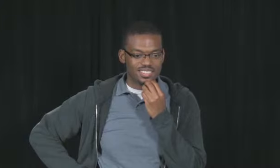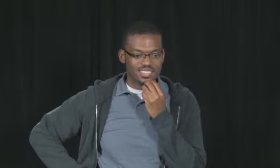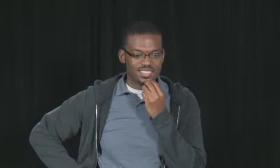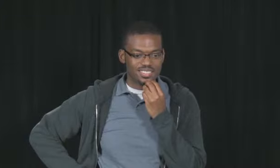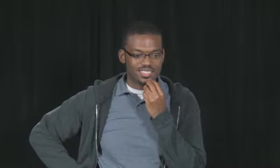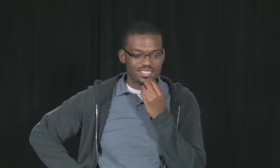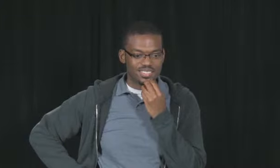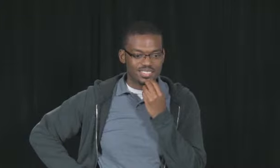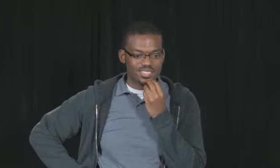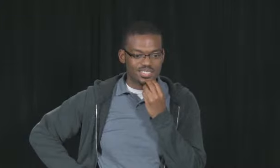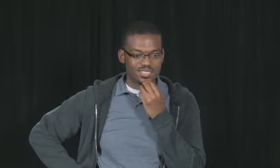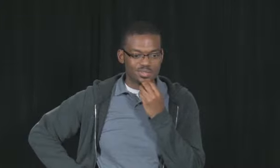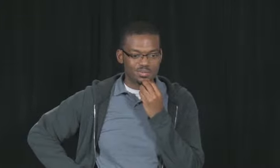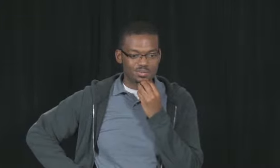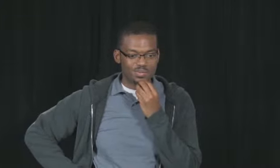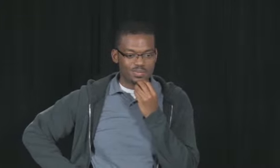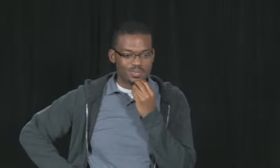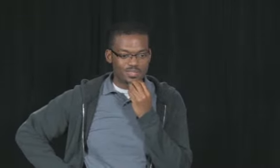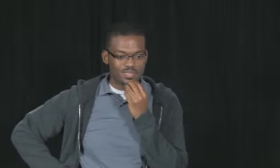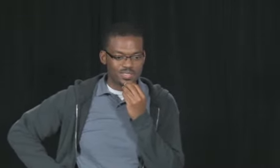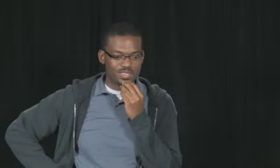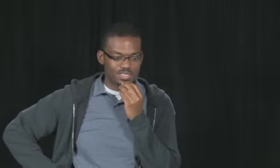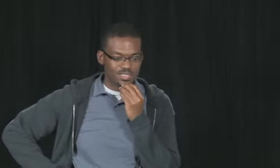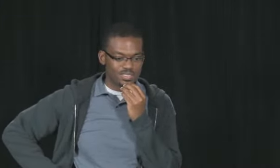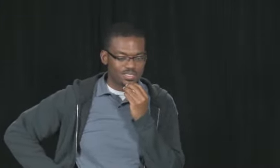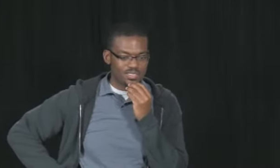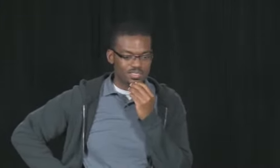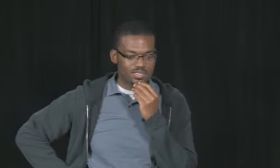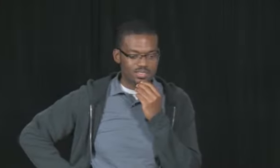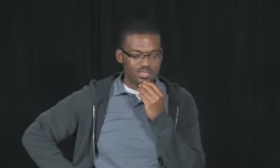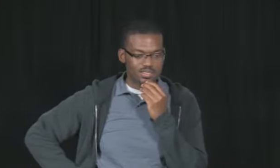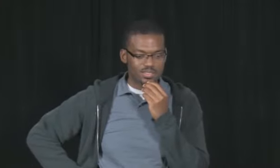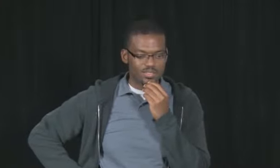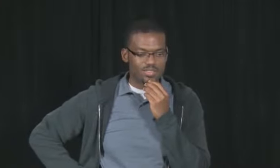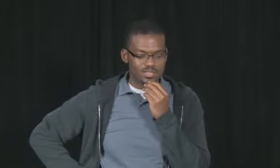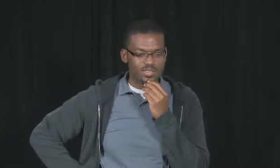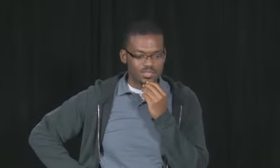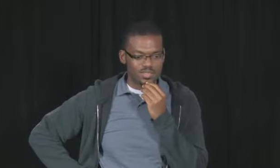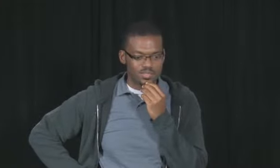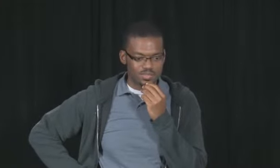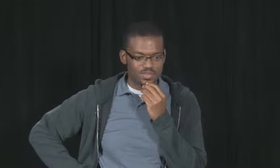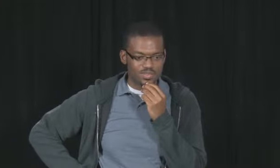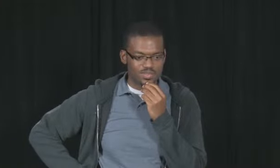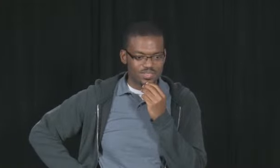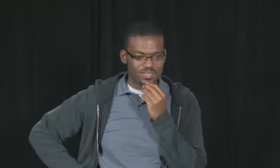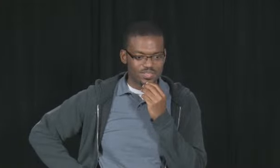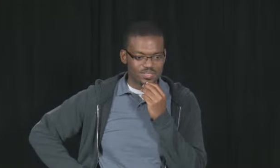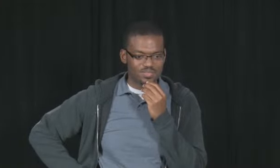take any kind of sentimental, poetic description of her and say, that's not her, that's not her, that's mm-hmm. not